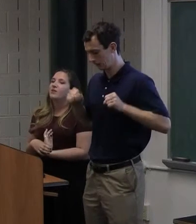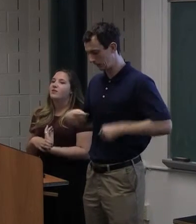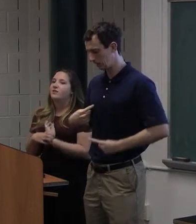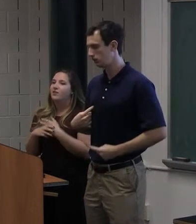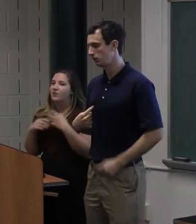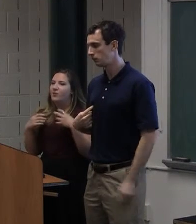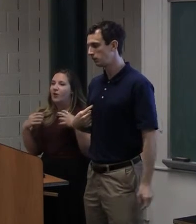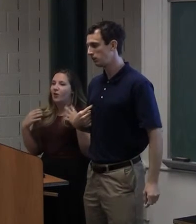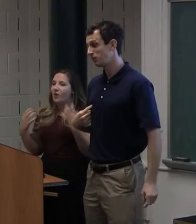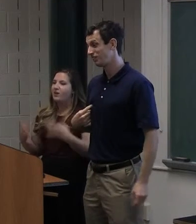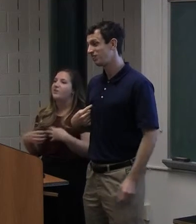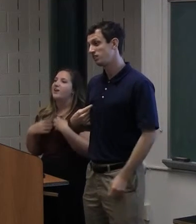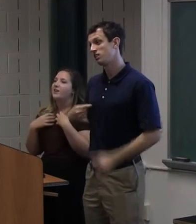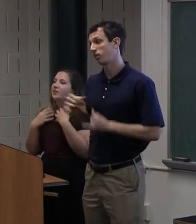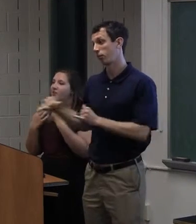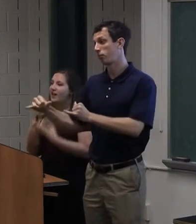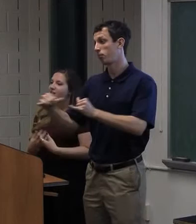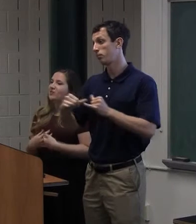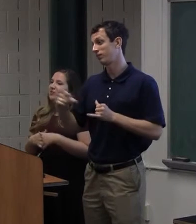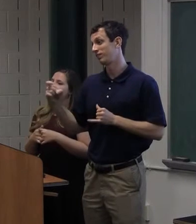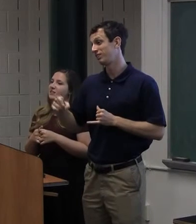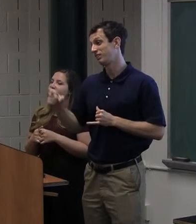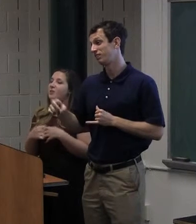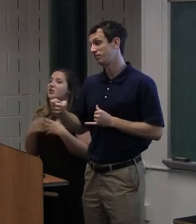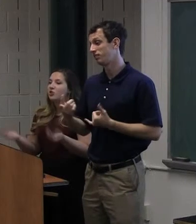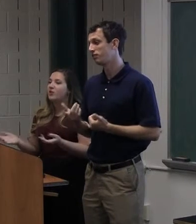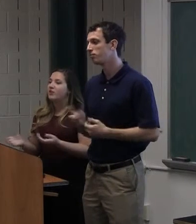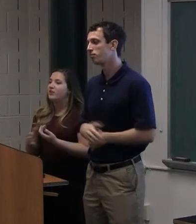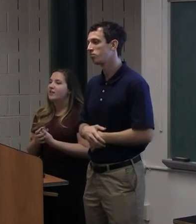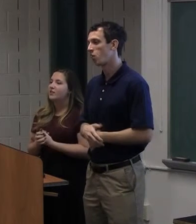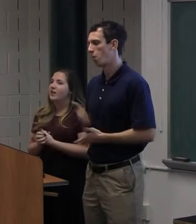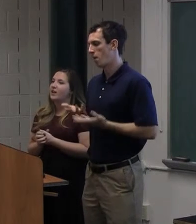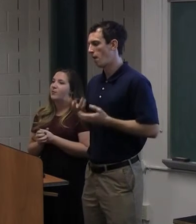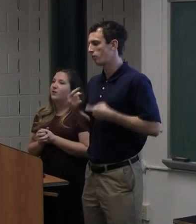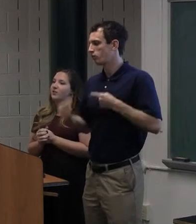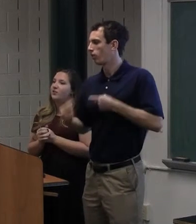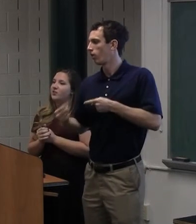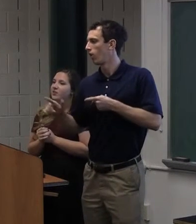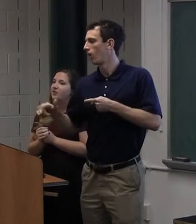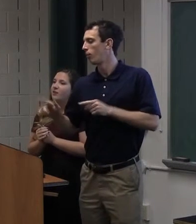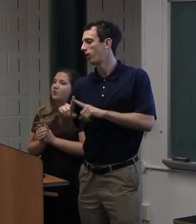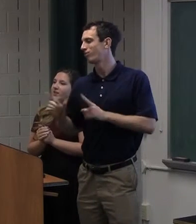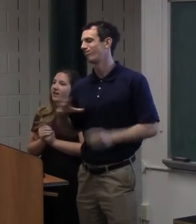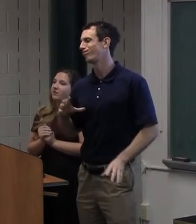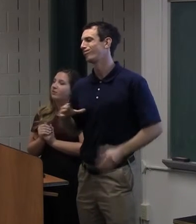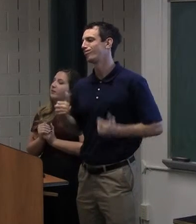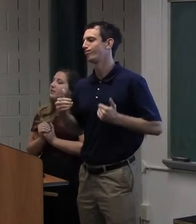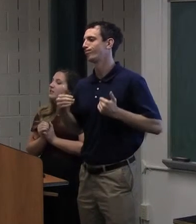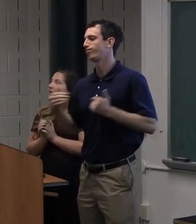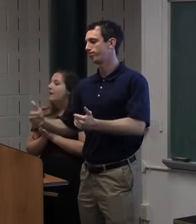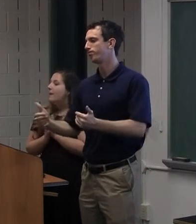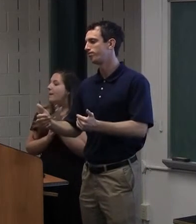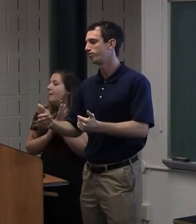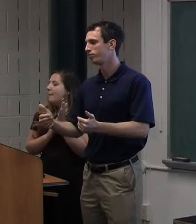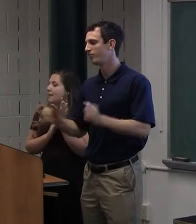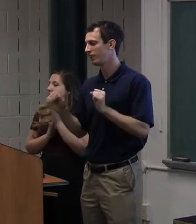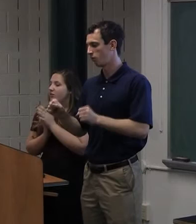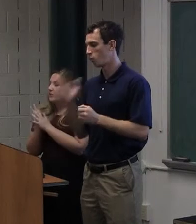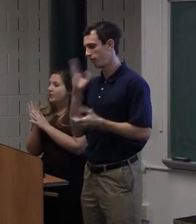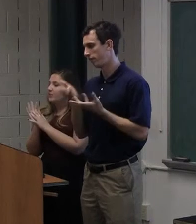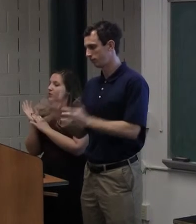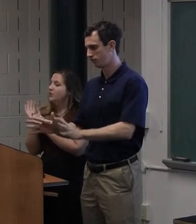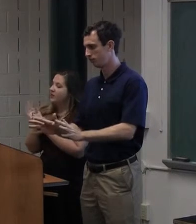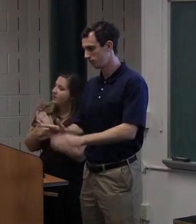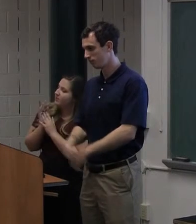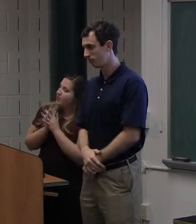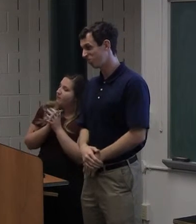remind themselves, you are qualified, you can do this. You may struggle, and that's okay, but you're still able to get through it. I